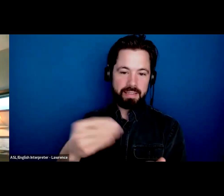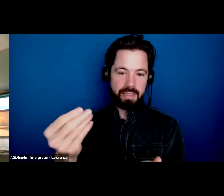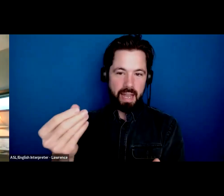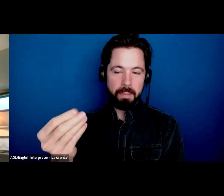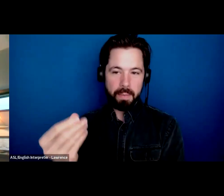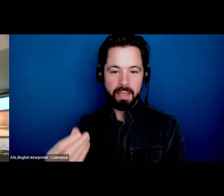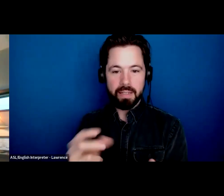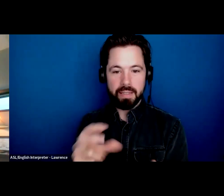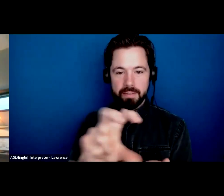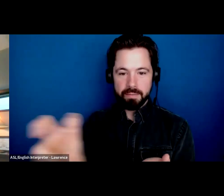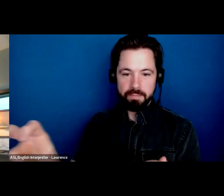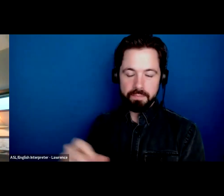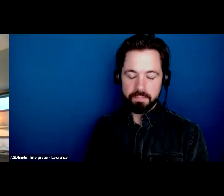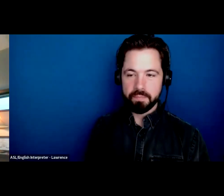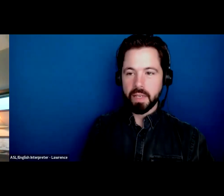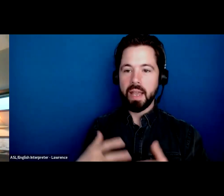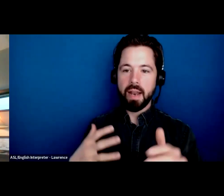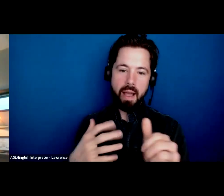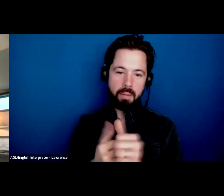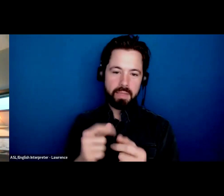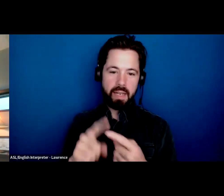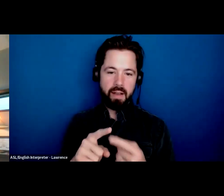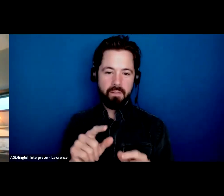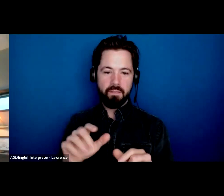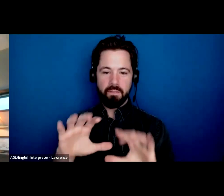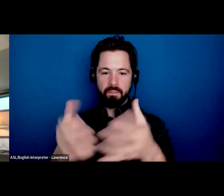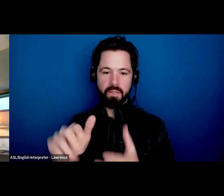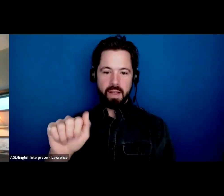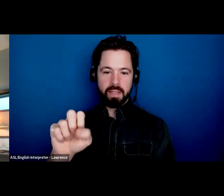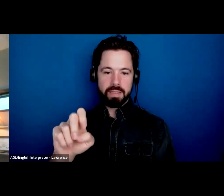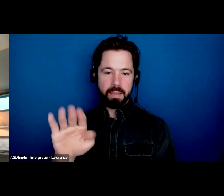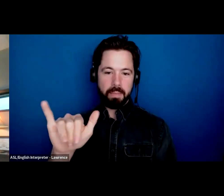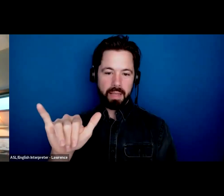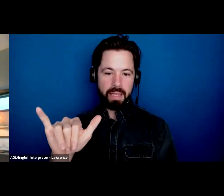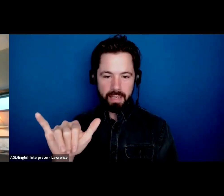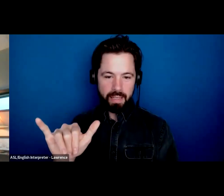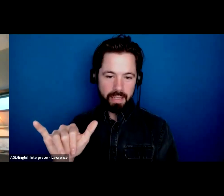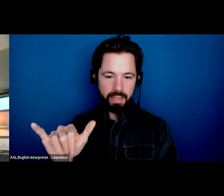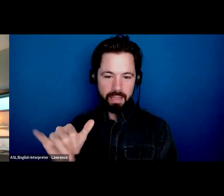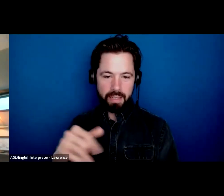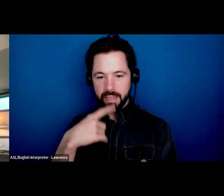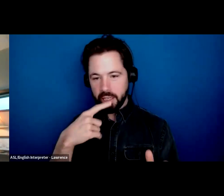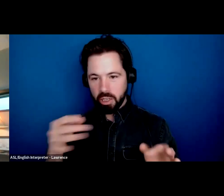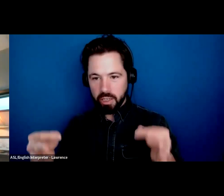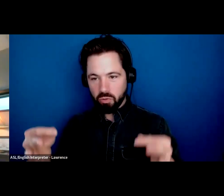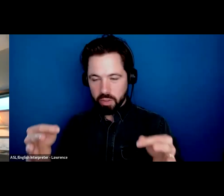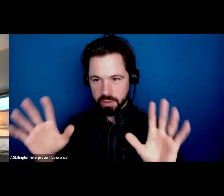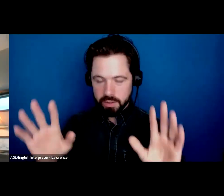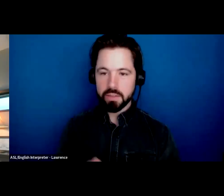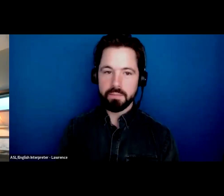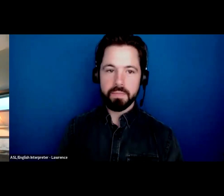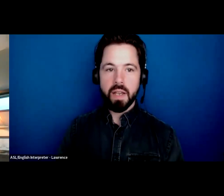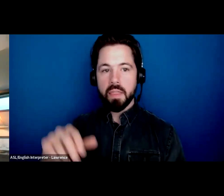have an update on the assembly hearings that went on this week. We've got some updates on our the ARCA